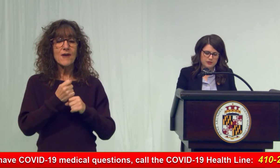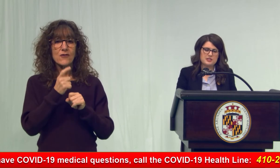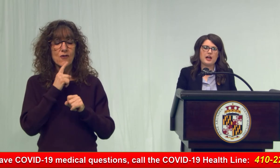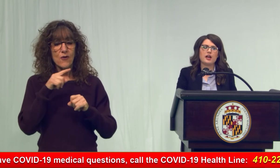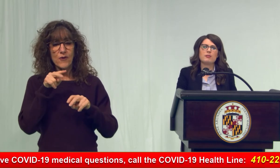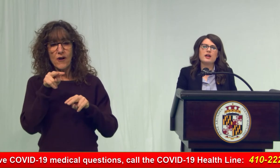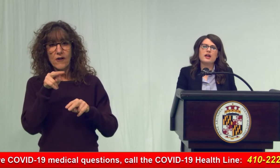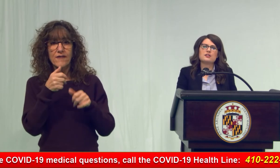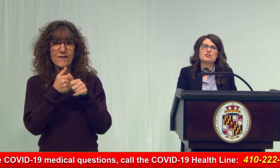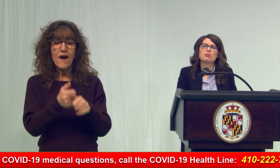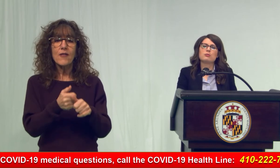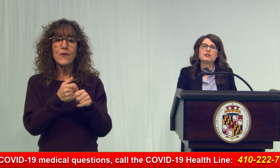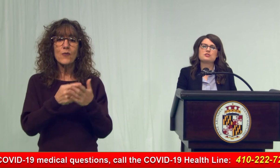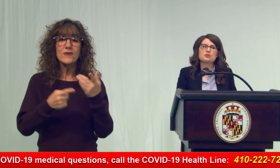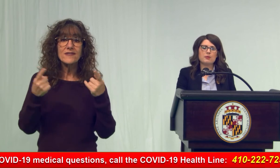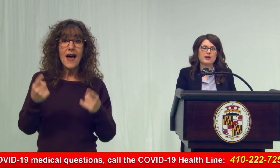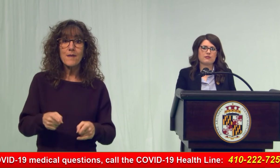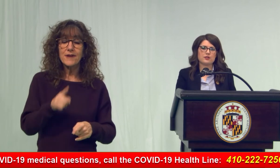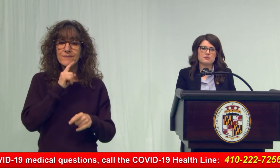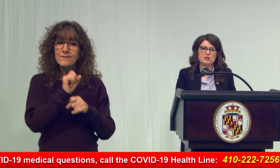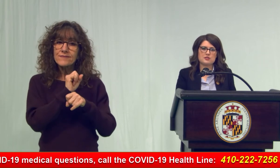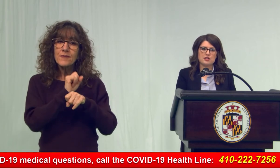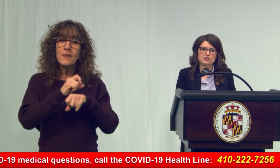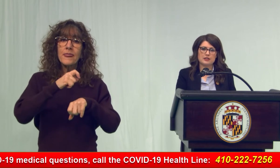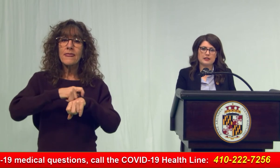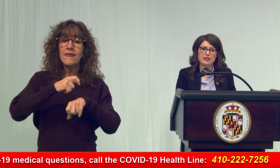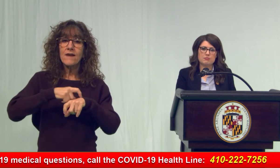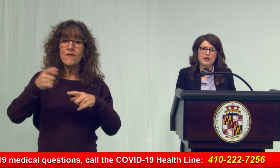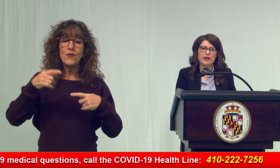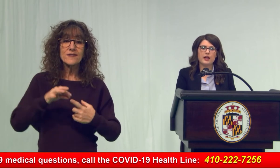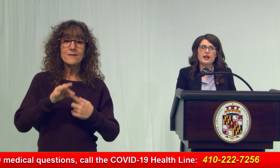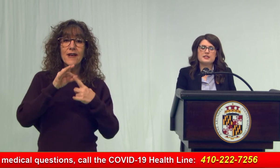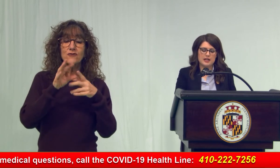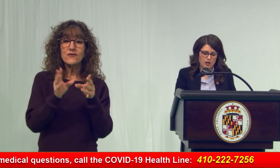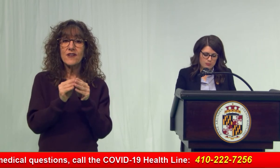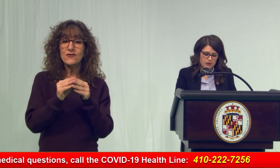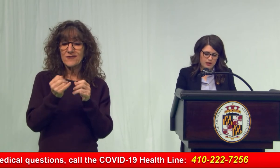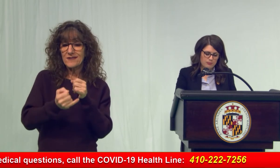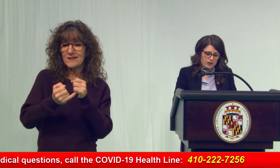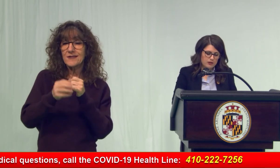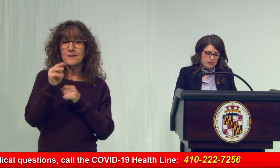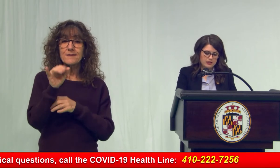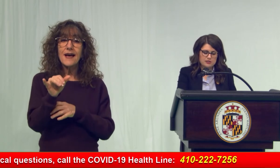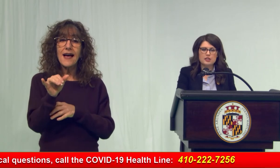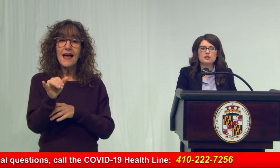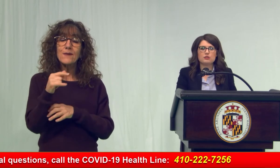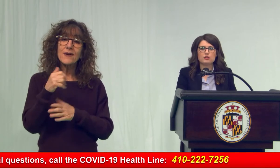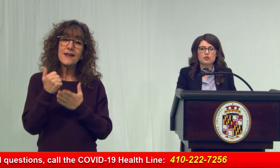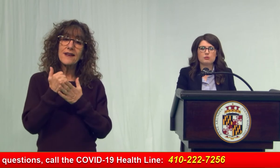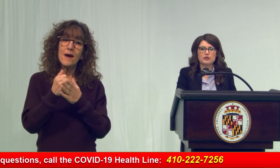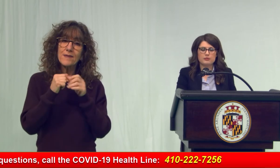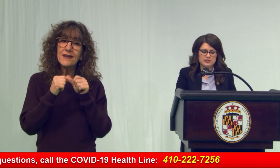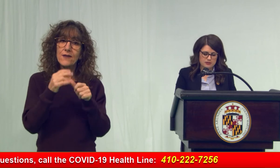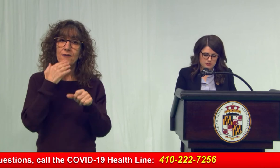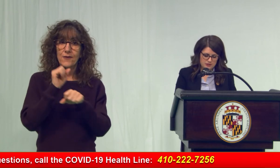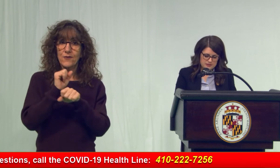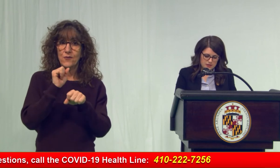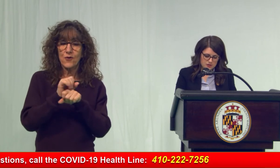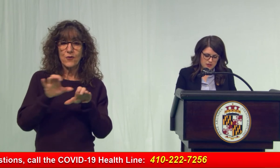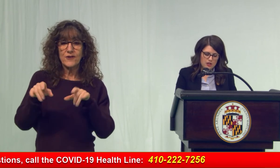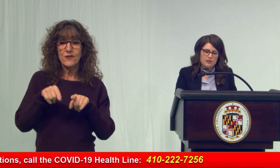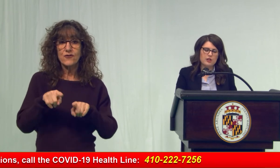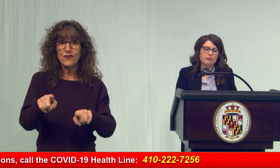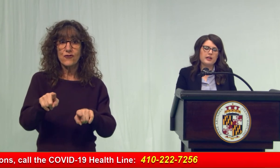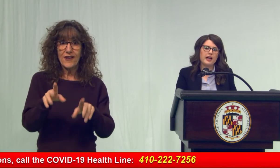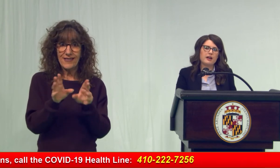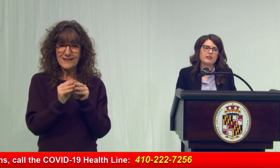going on in real time. And so when we do come back for a special session in late May to help continue the good work that we did during the